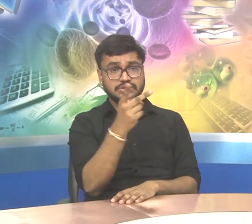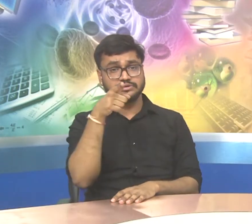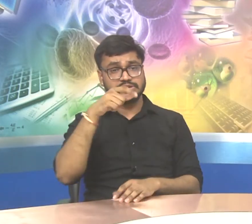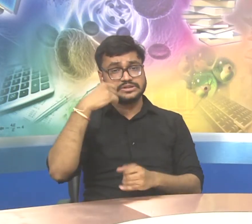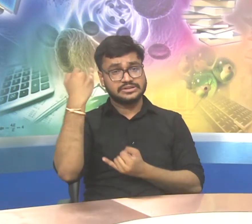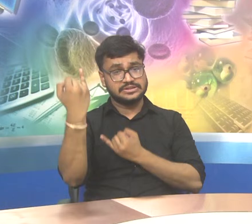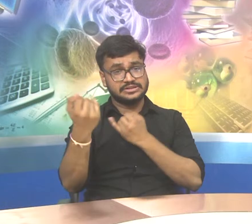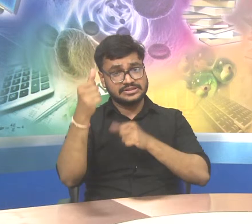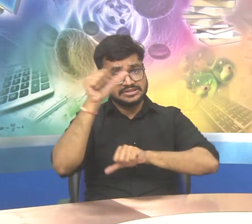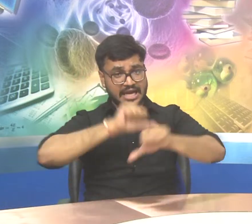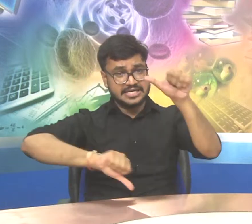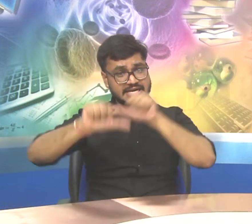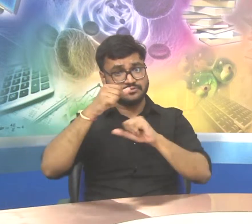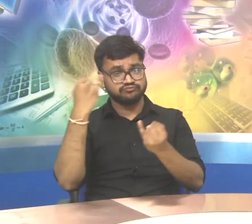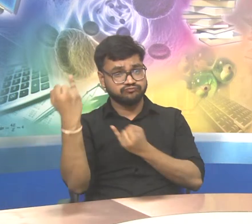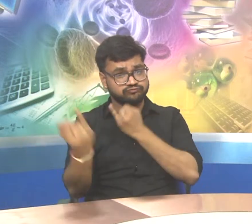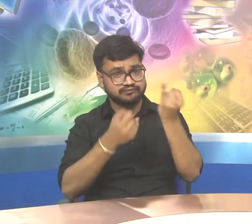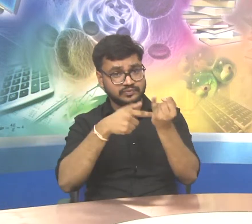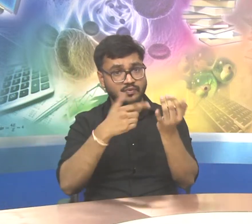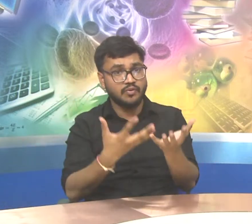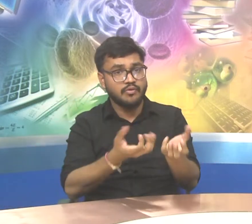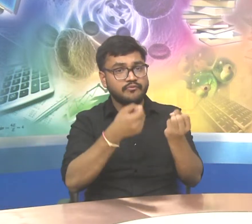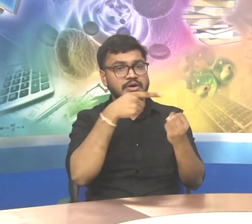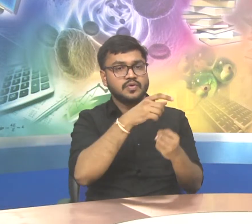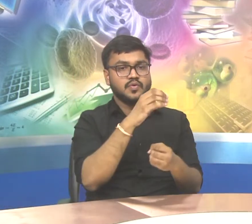According to the theory of Oparin and